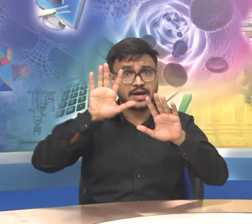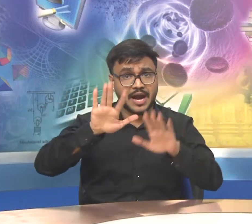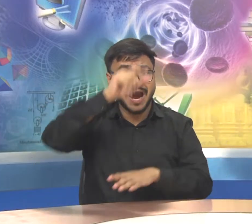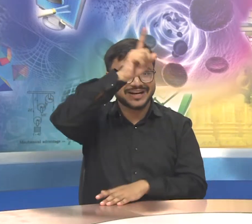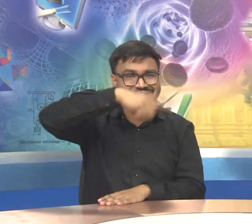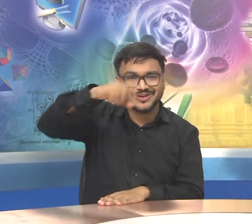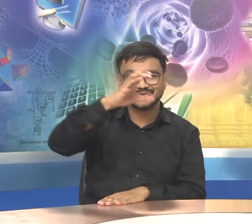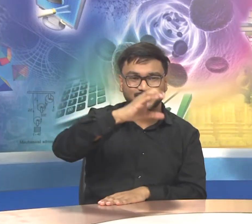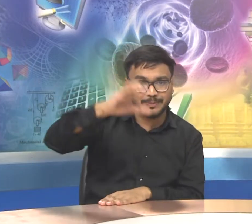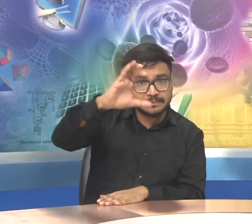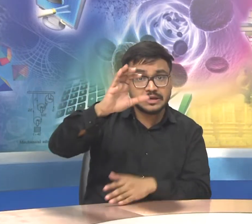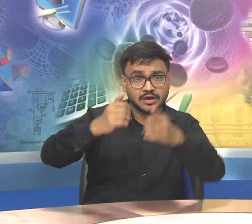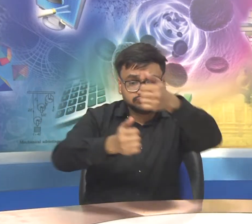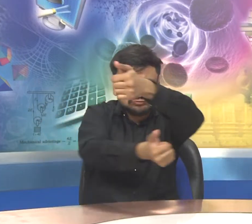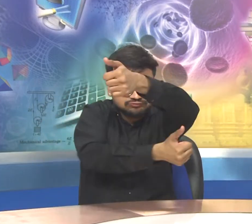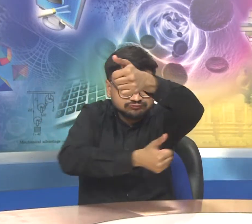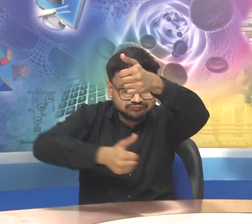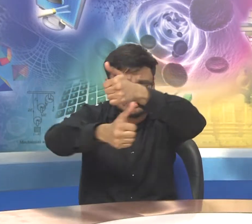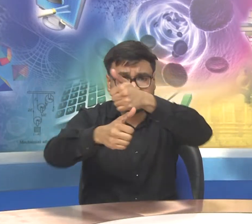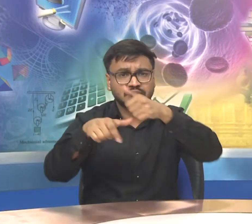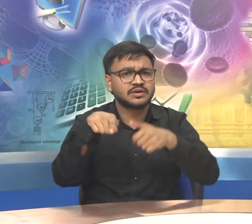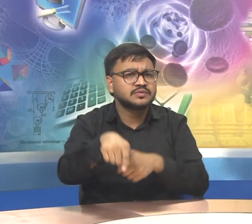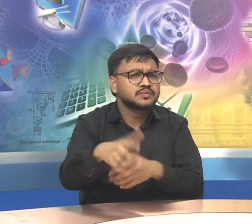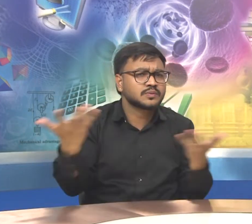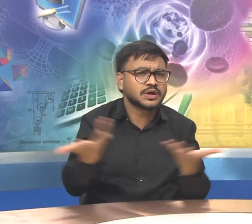Normally, the senior most judge